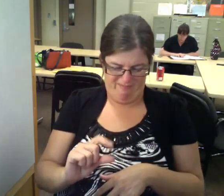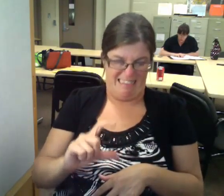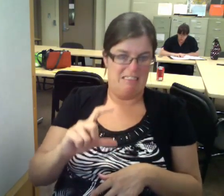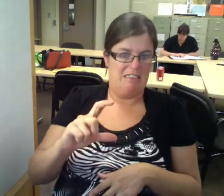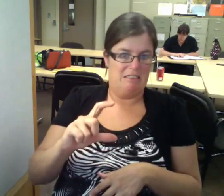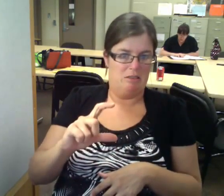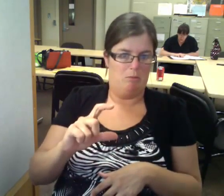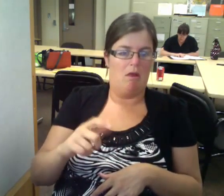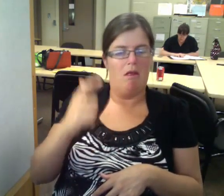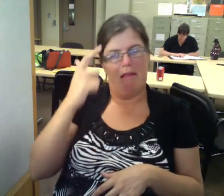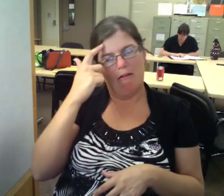3 inches thick.